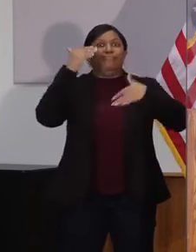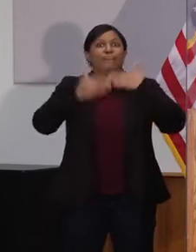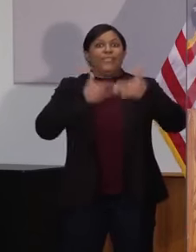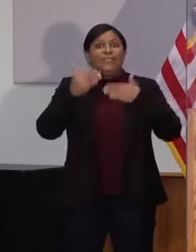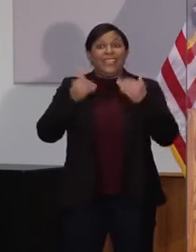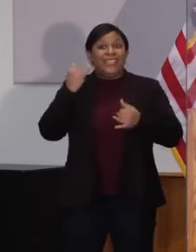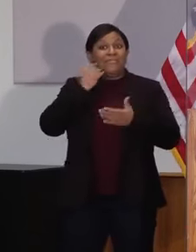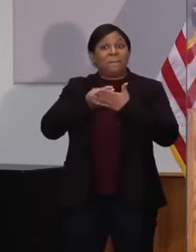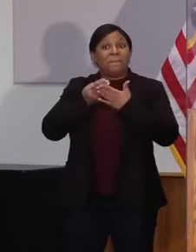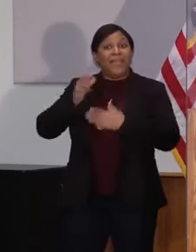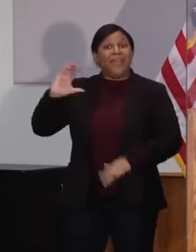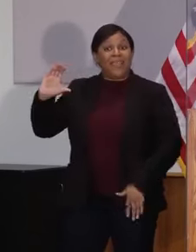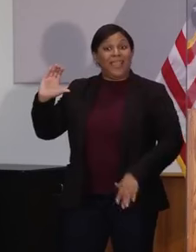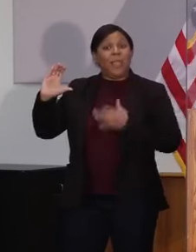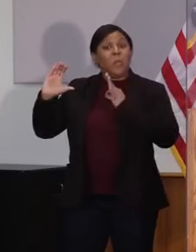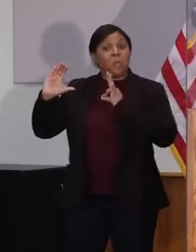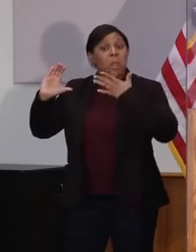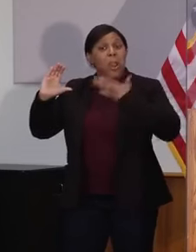the